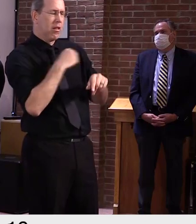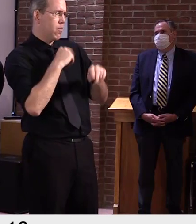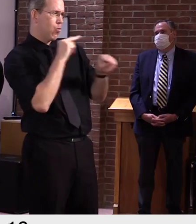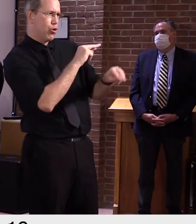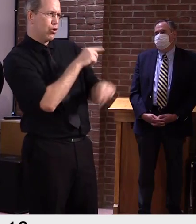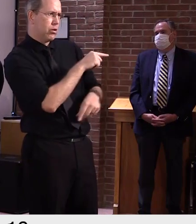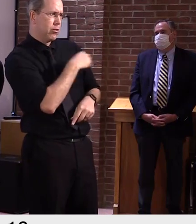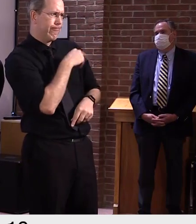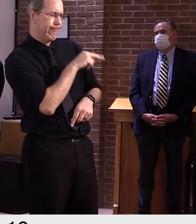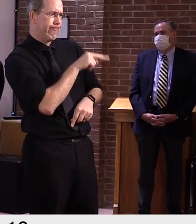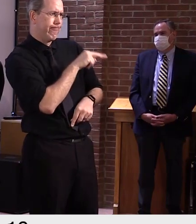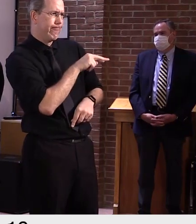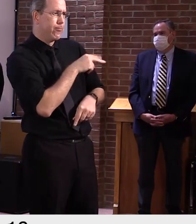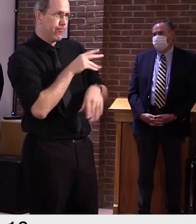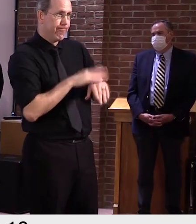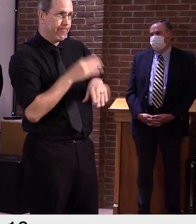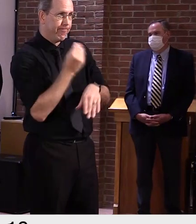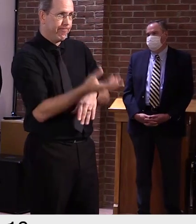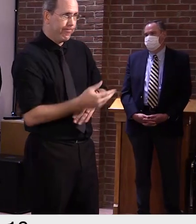Thank you.